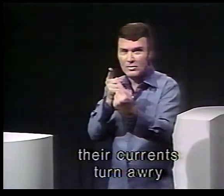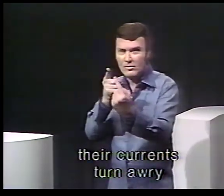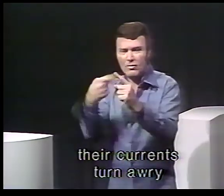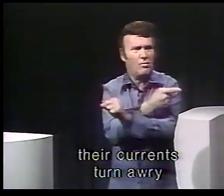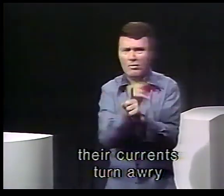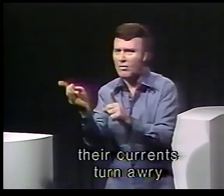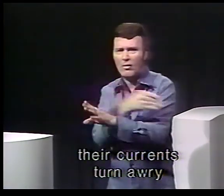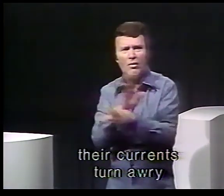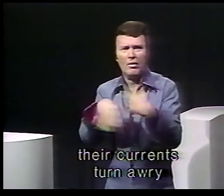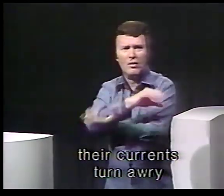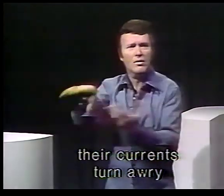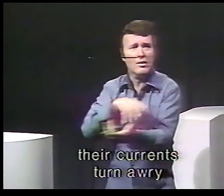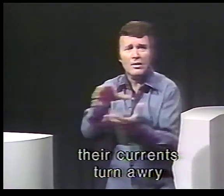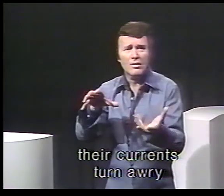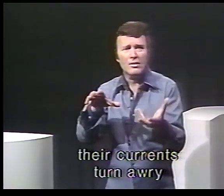their currents turn awry